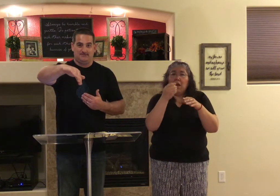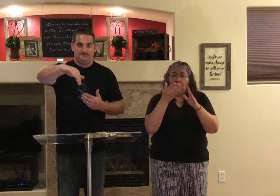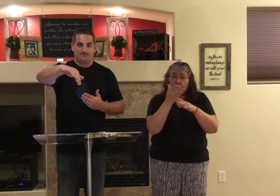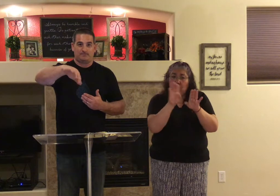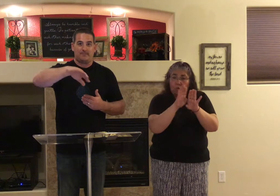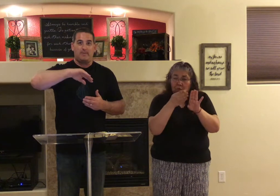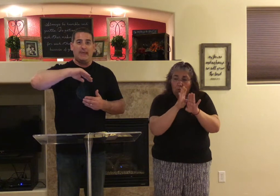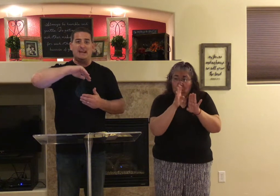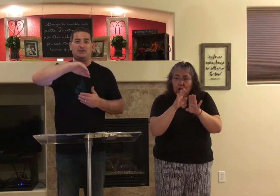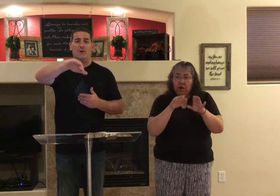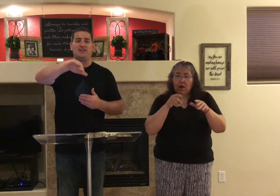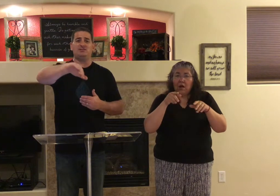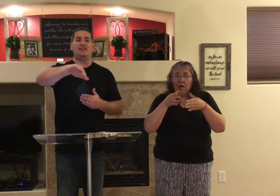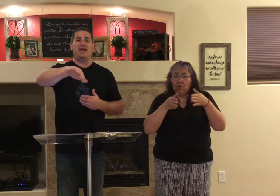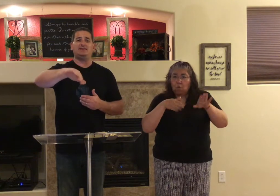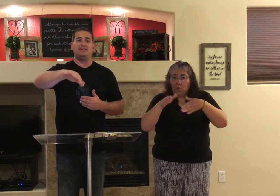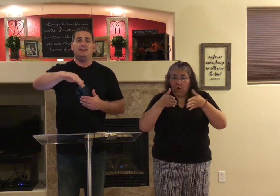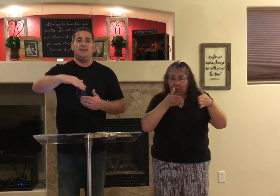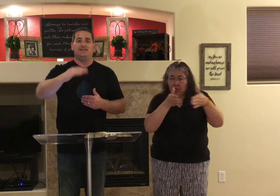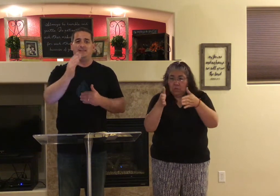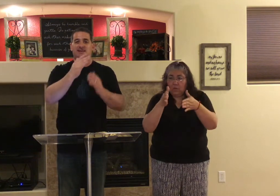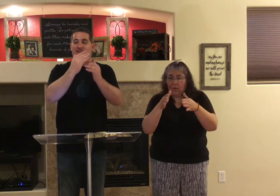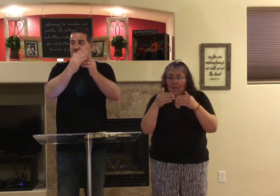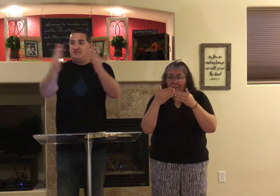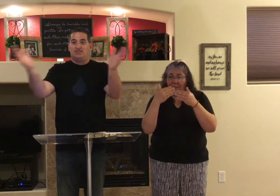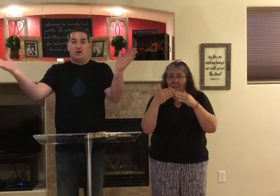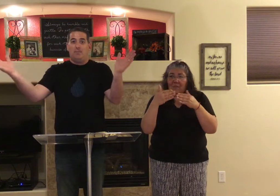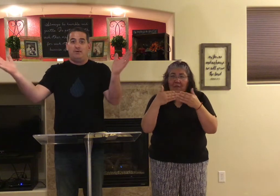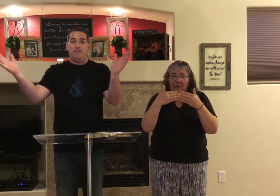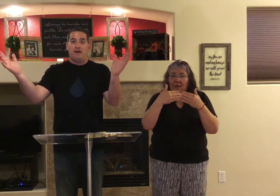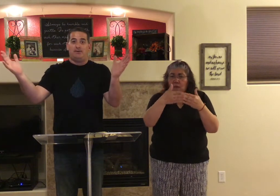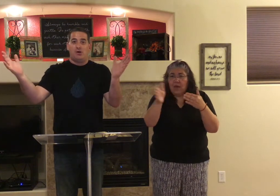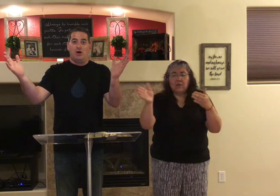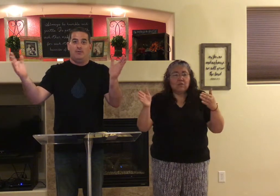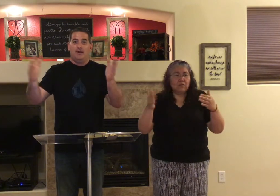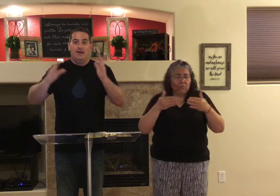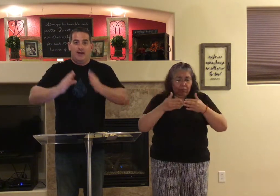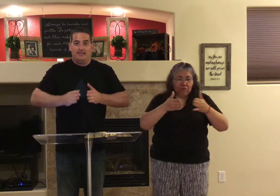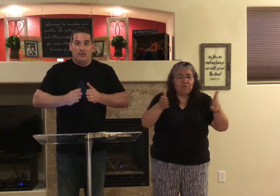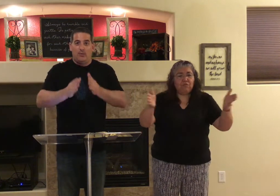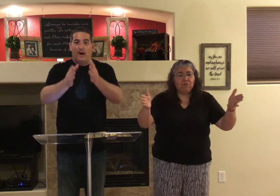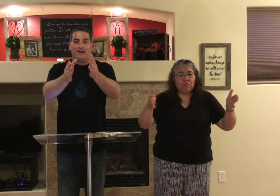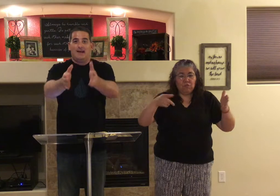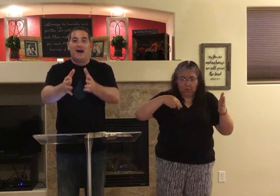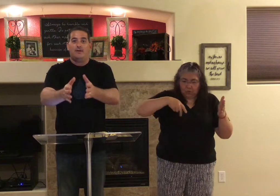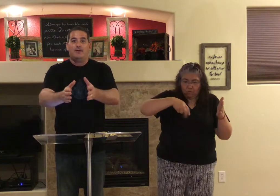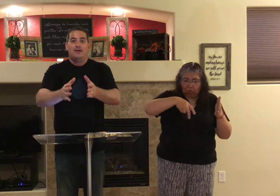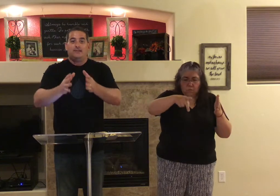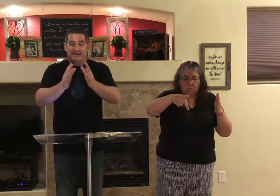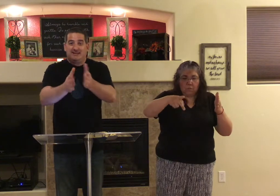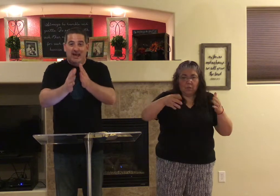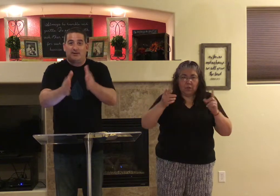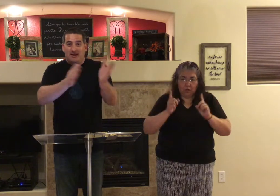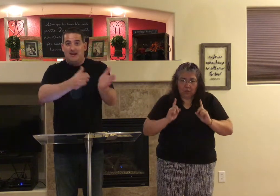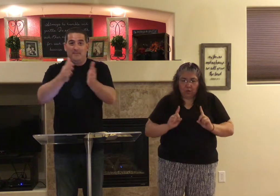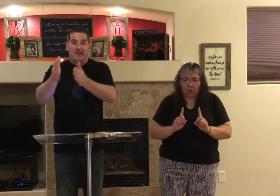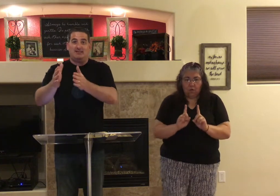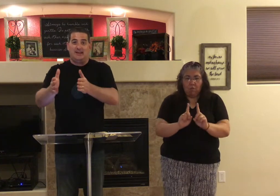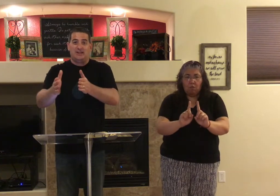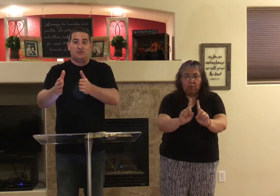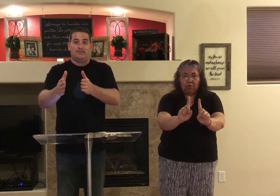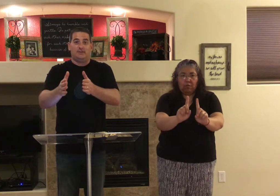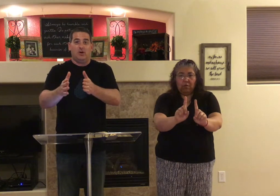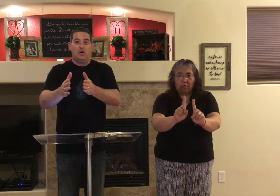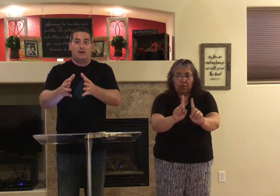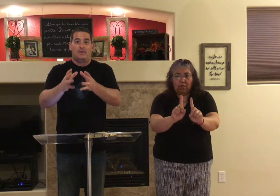street. And as they're walking to the gates of the city, the gates just opened up on their own. And they walked out together, him and